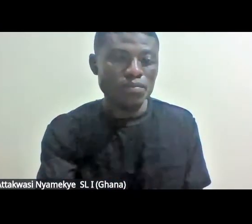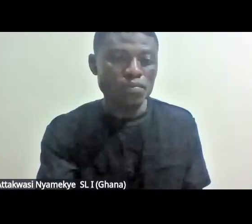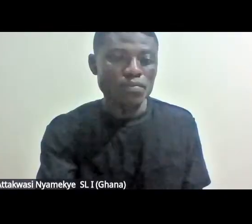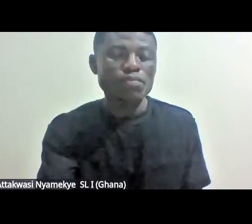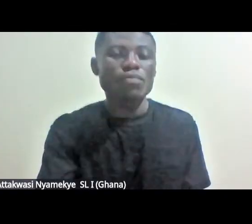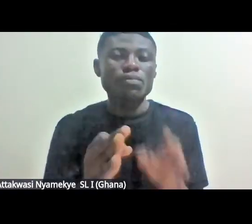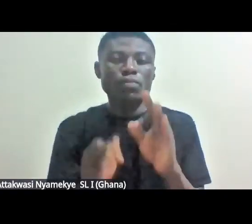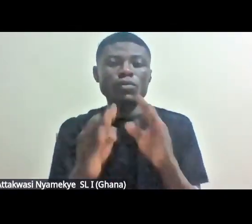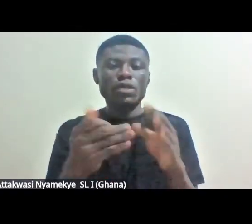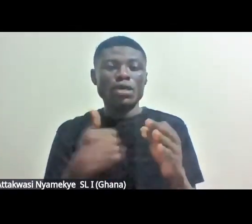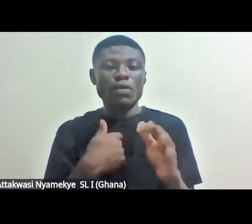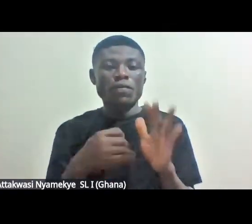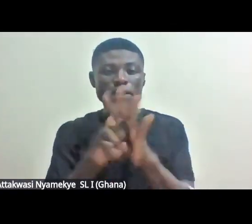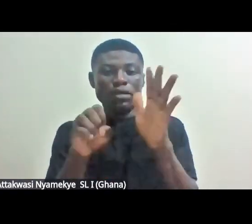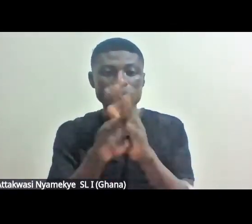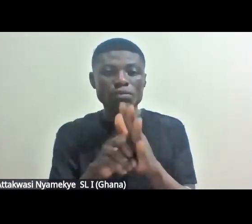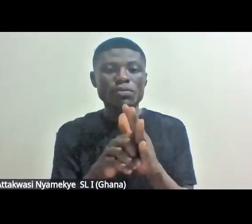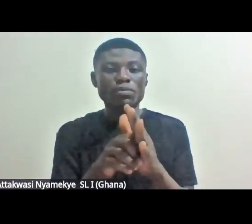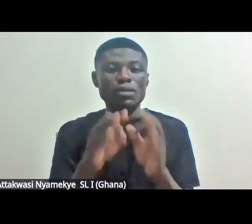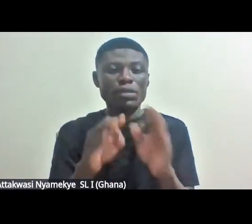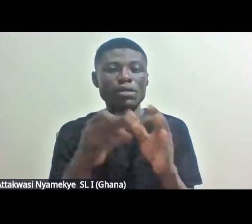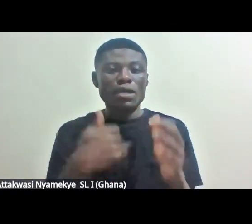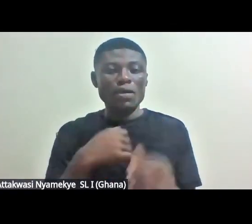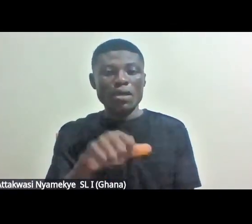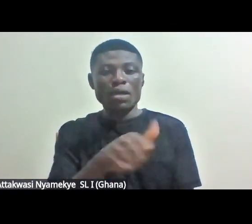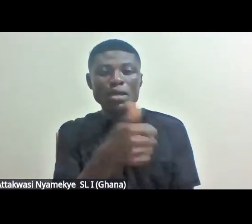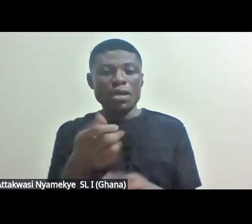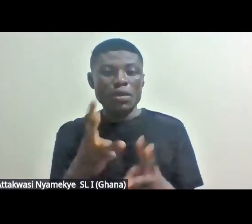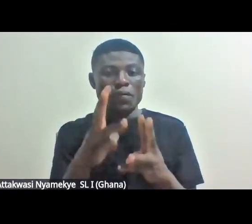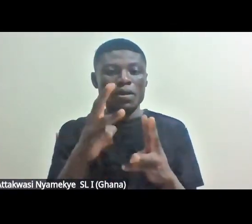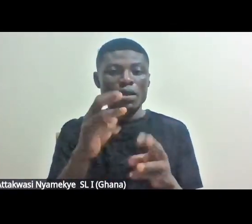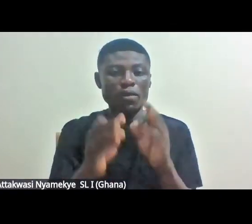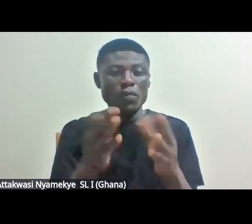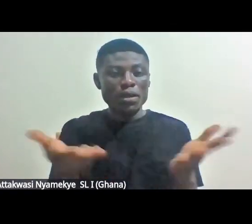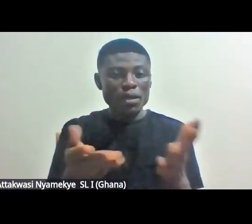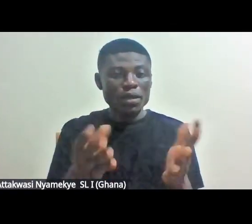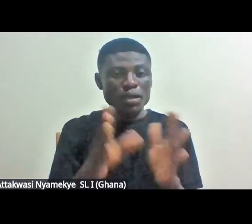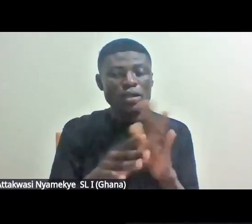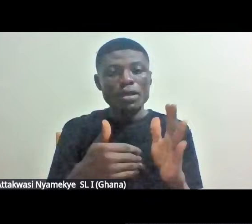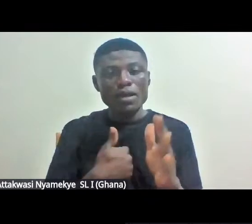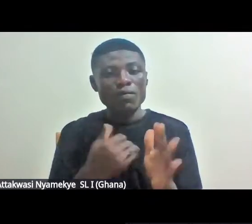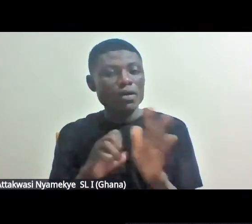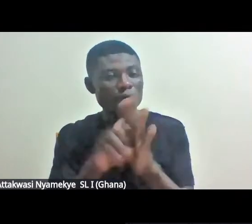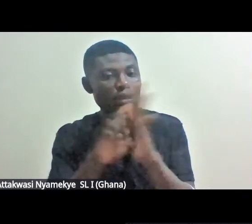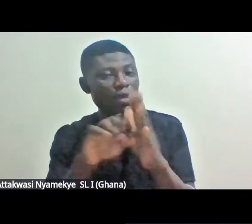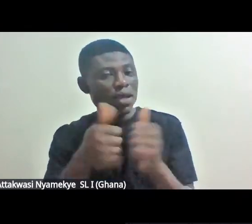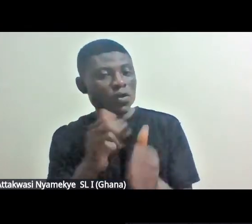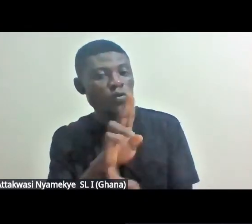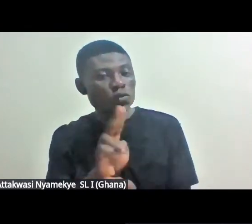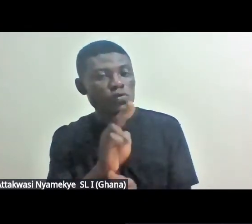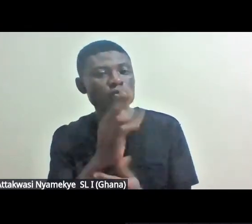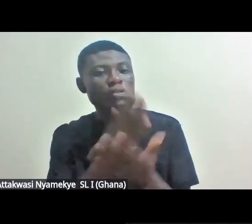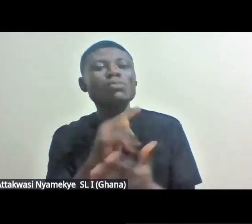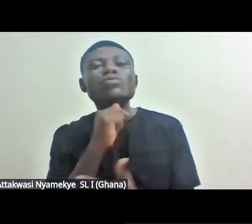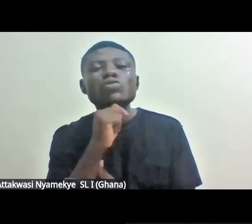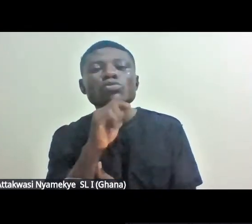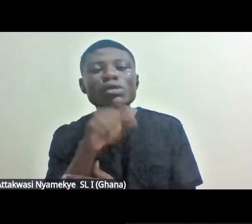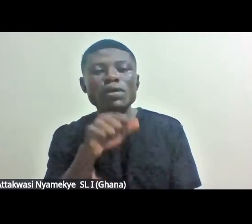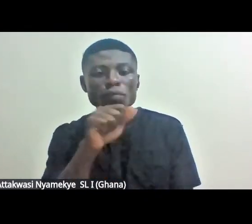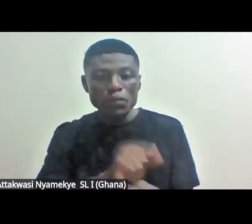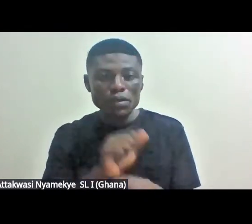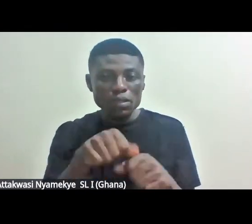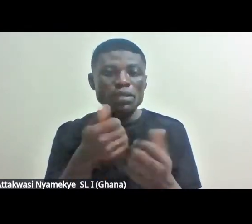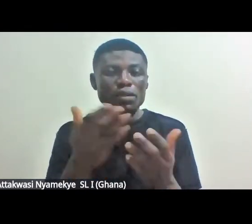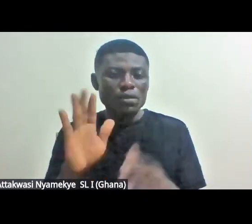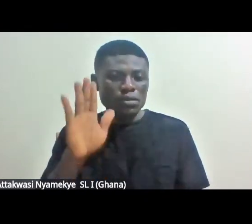for example, any way you are here and you have an example of how you use some of these things, you can also raise up